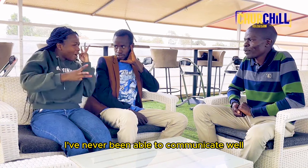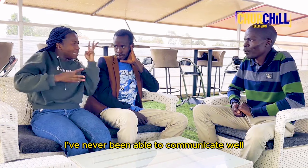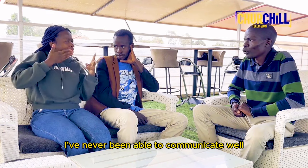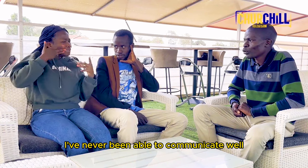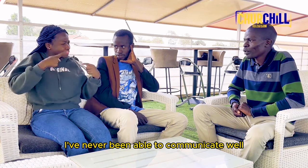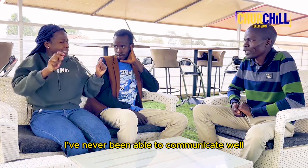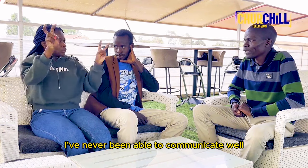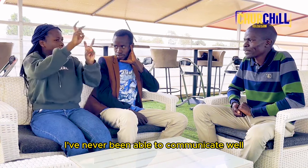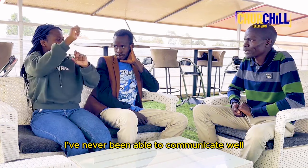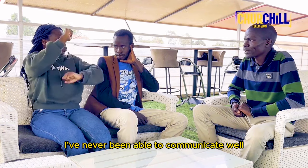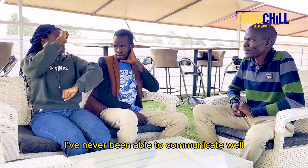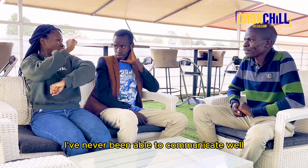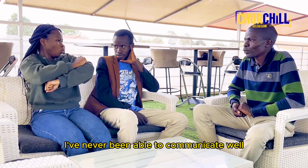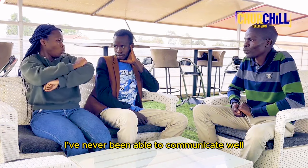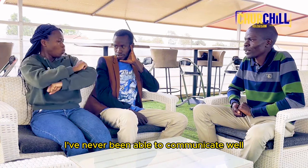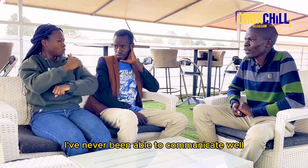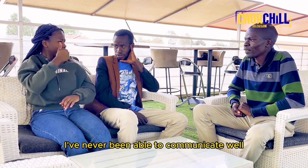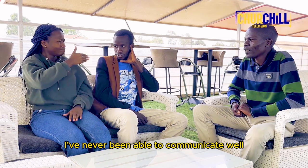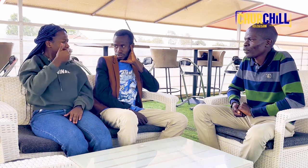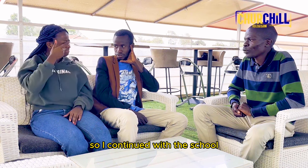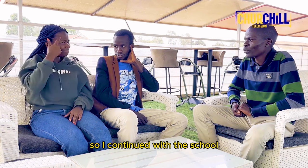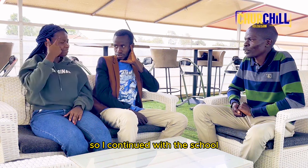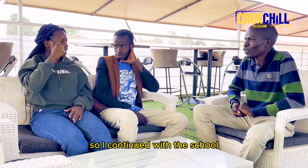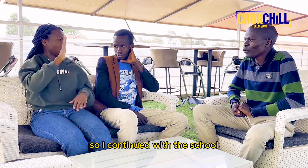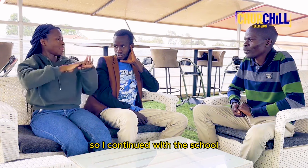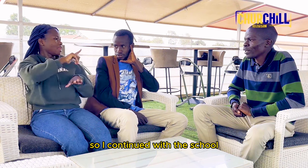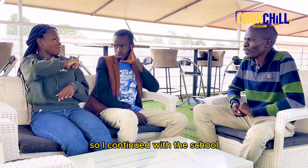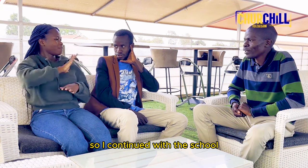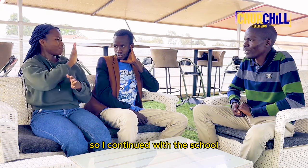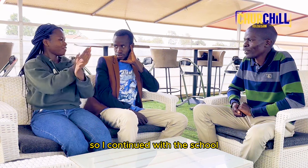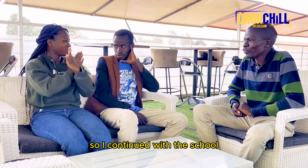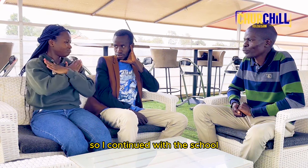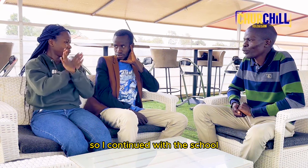been able to communicate well. So, I continued with the school.